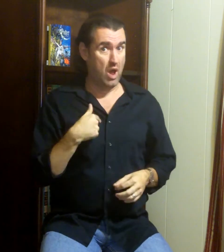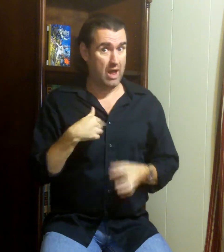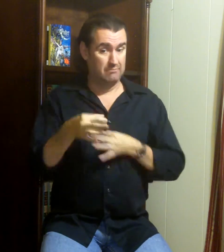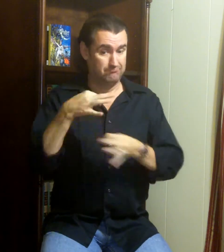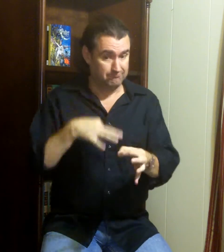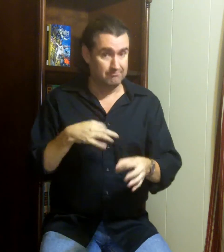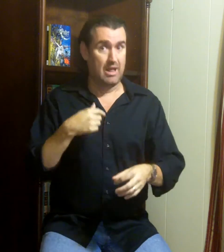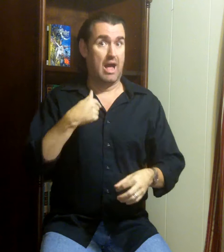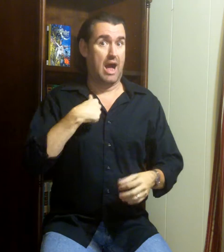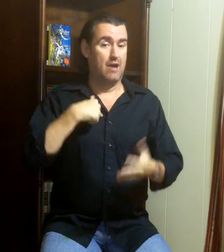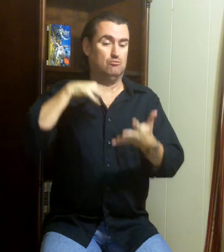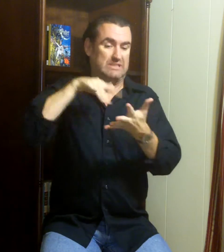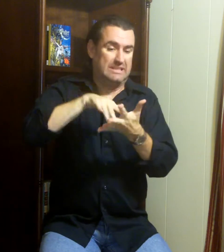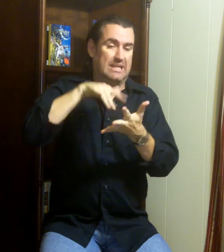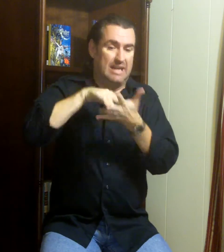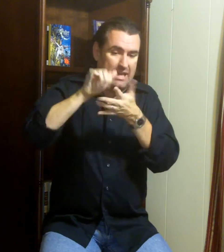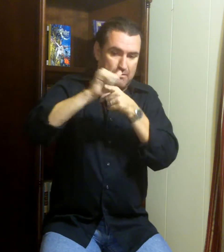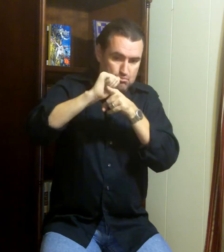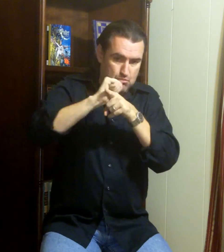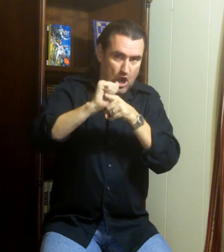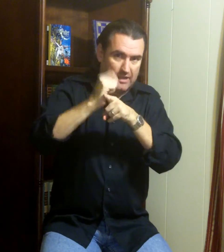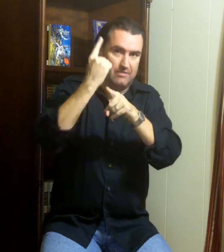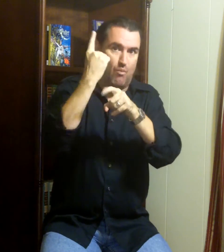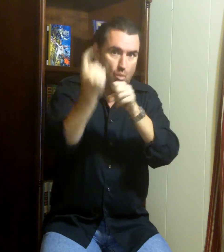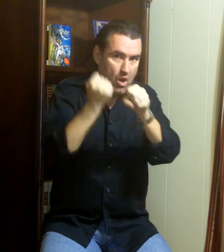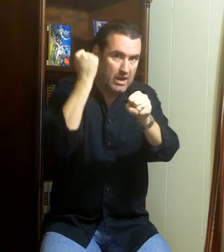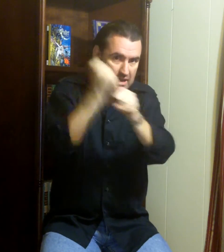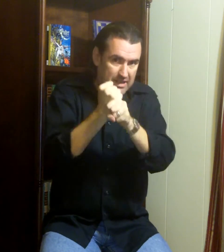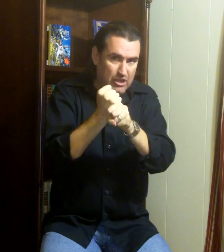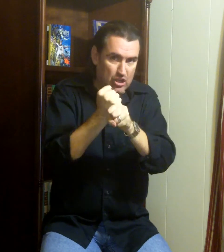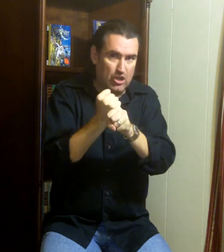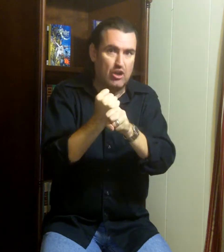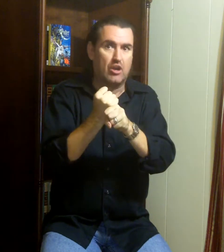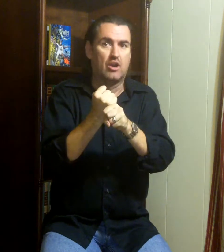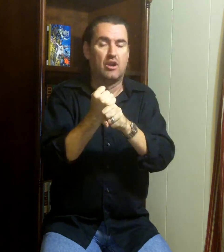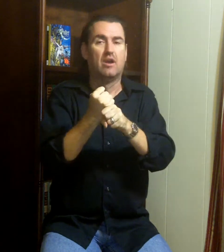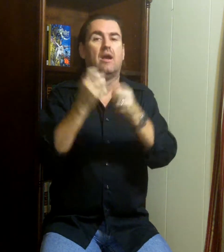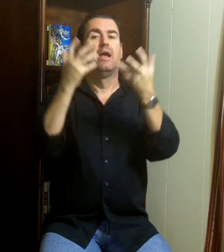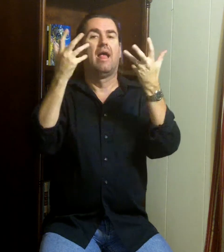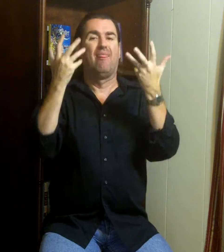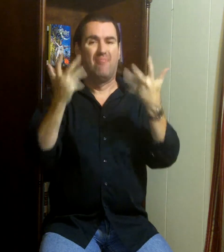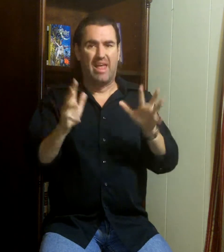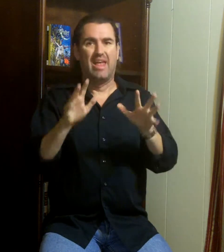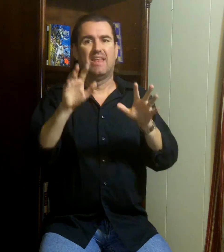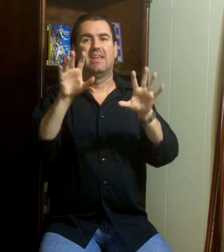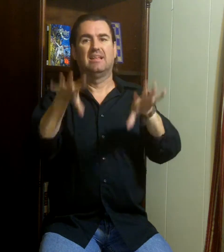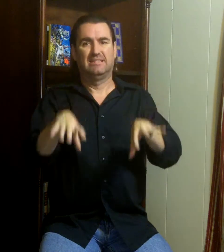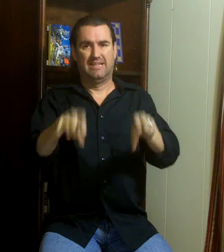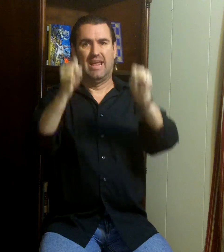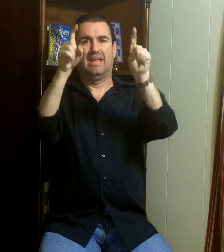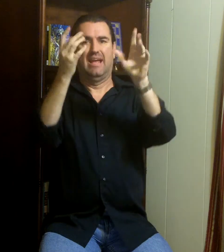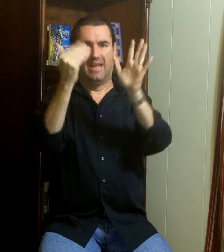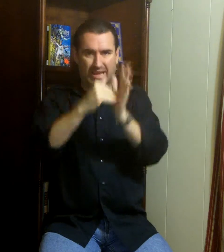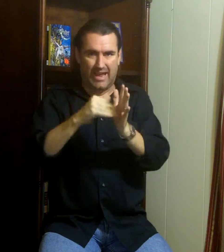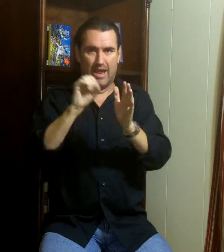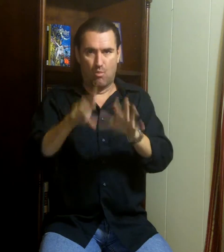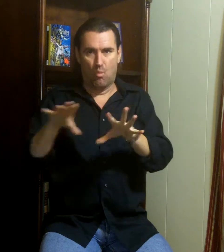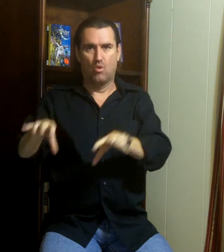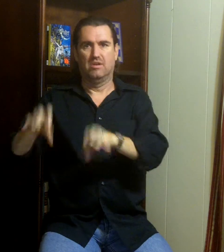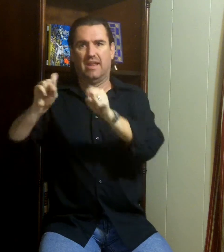another evaluation system, whether or not a retake or a testing in a new system. All right, so good luck